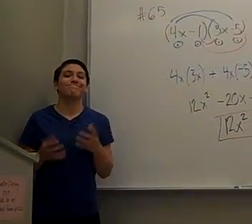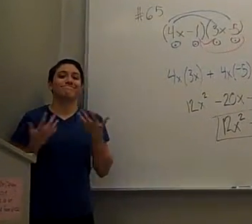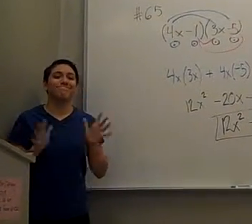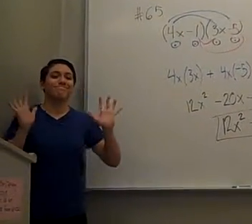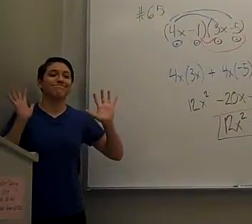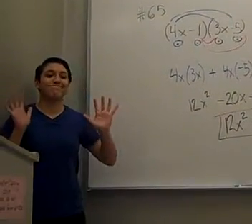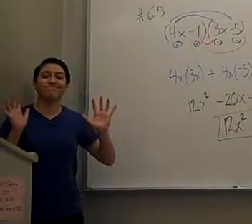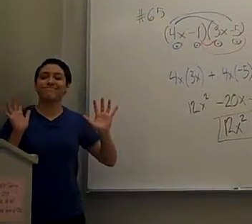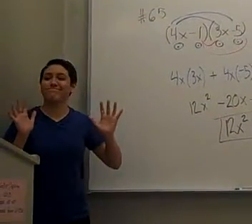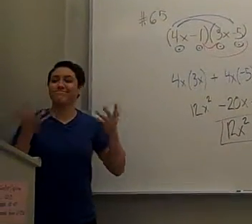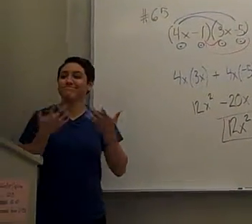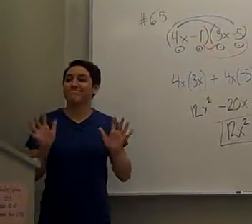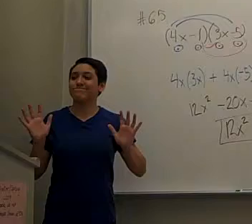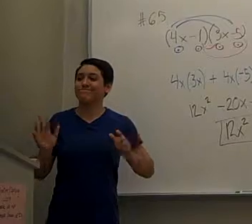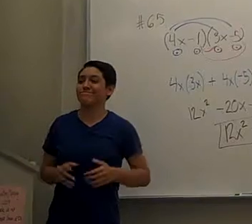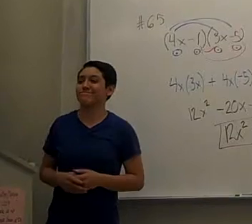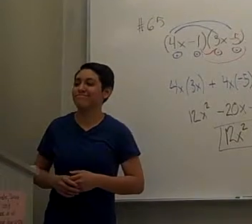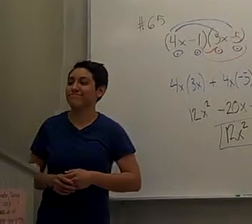And then we're done.